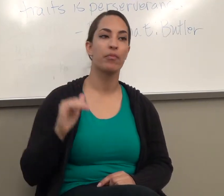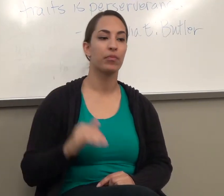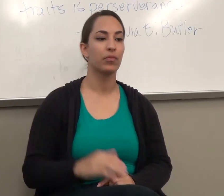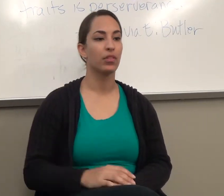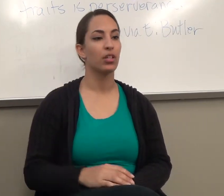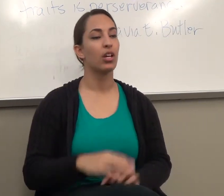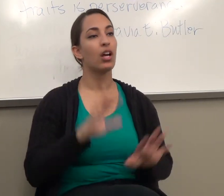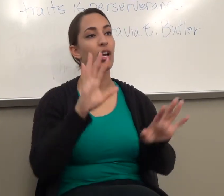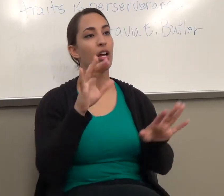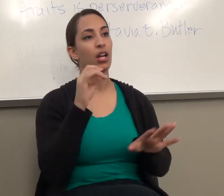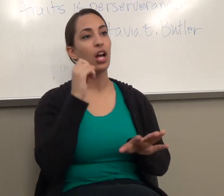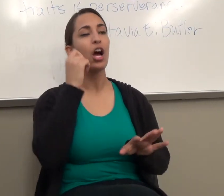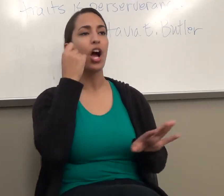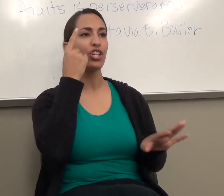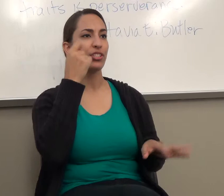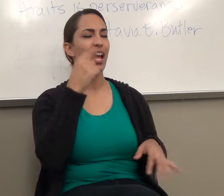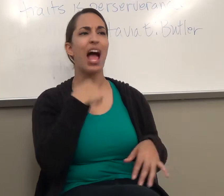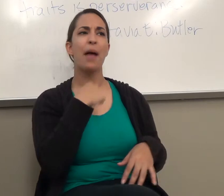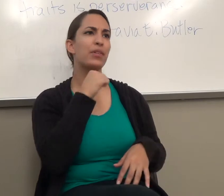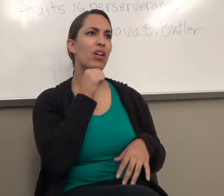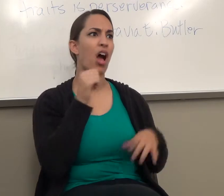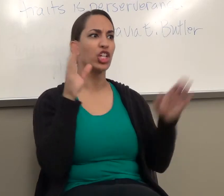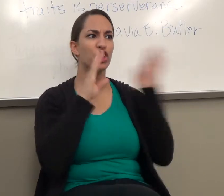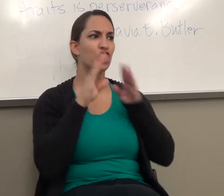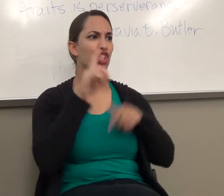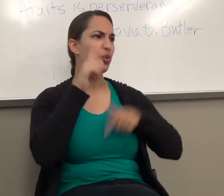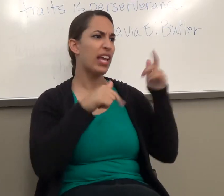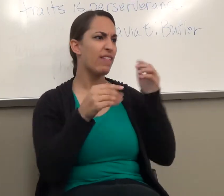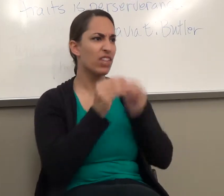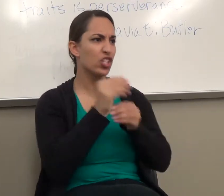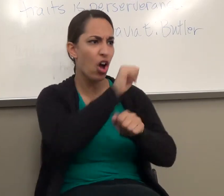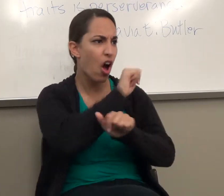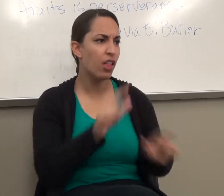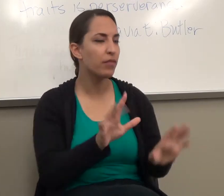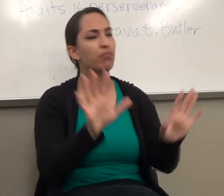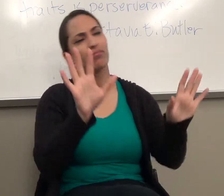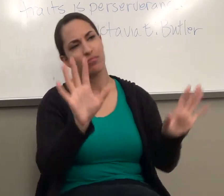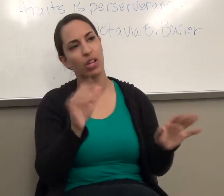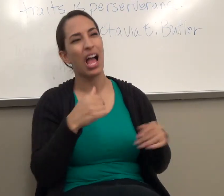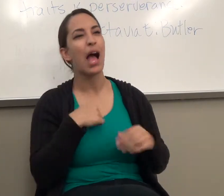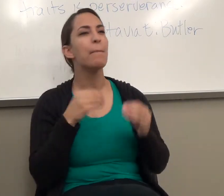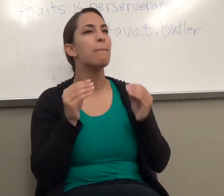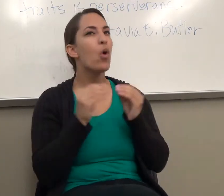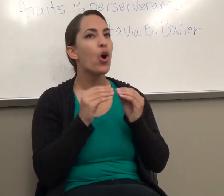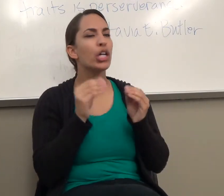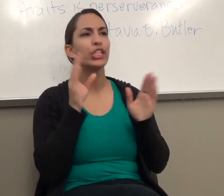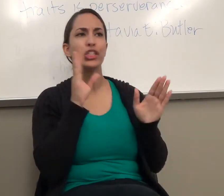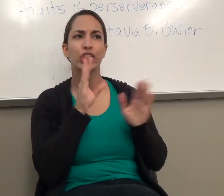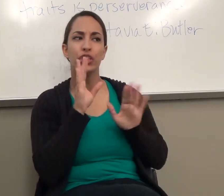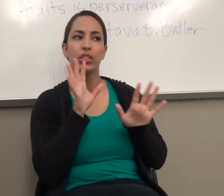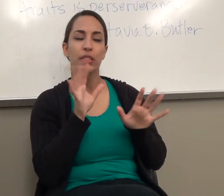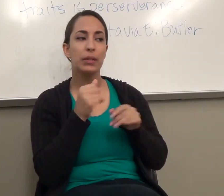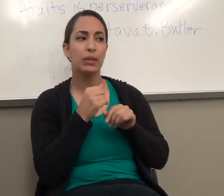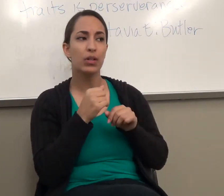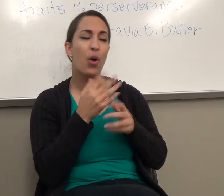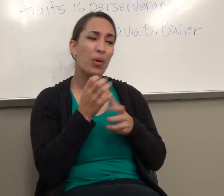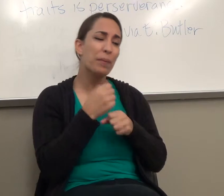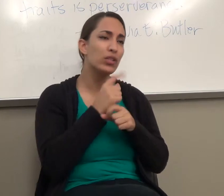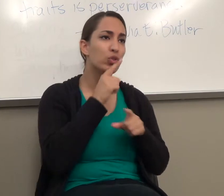I'm more concerned about in these grammar lessons is that from now on, if I say to you your subject and verb going to be, you're going to at